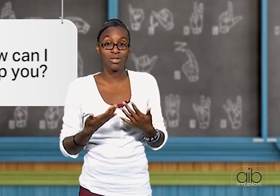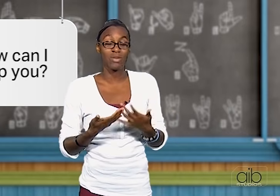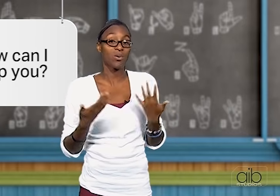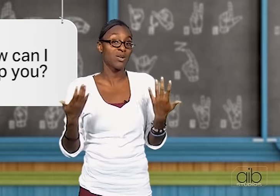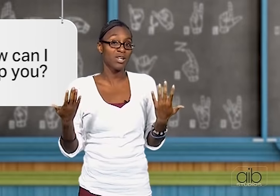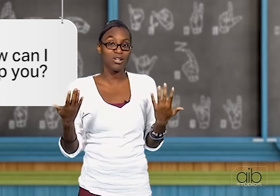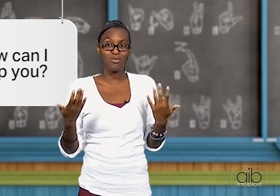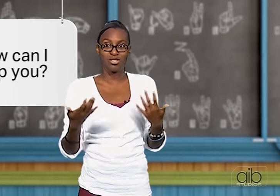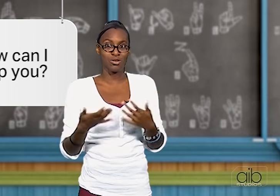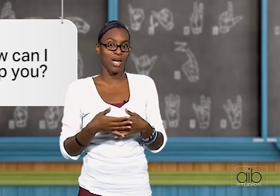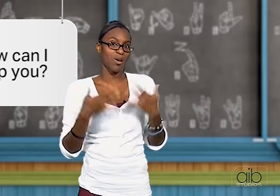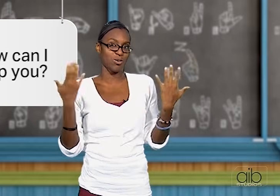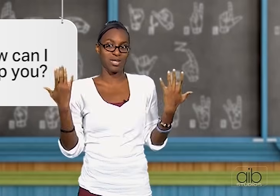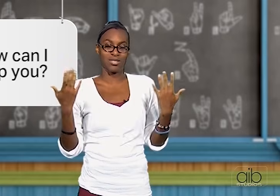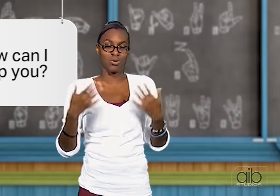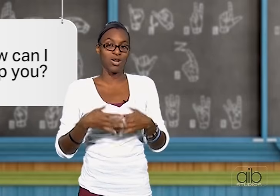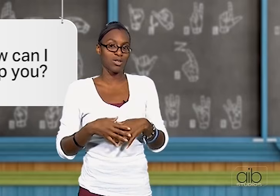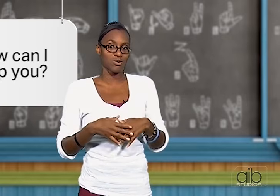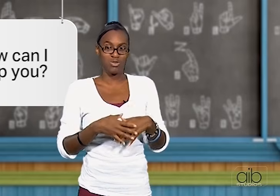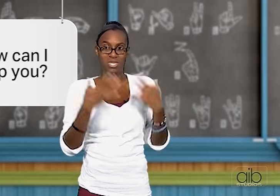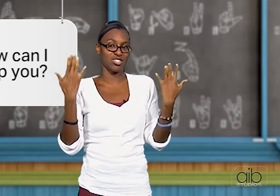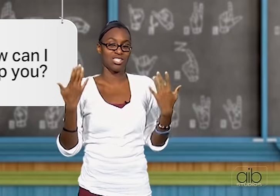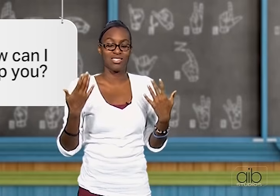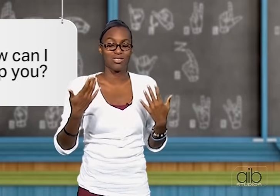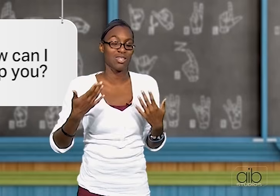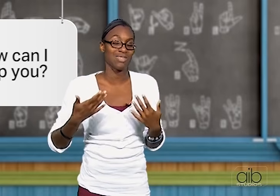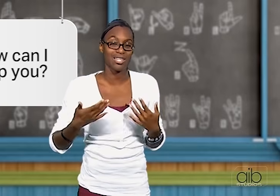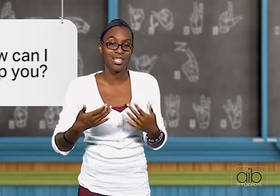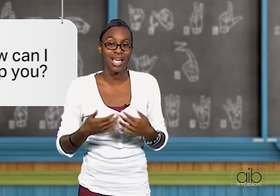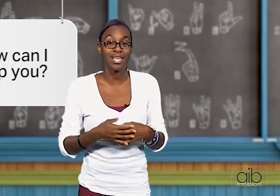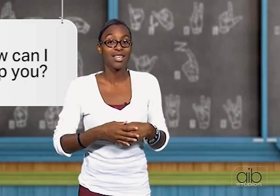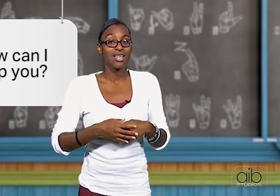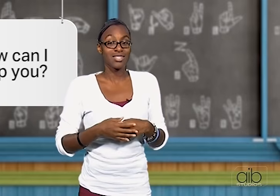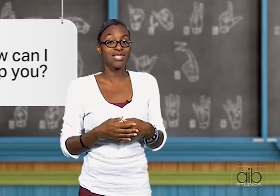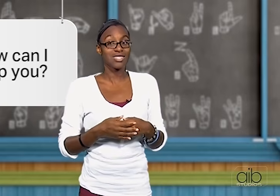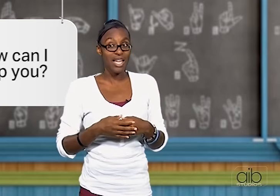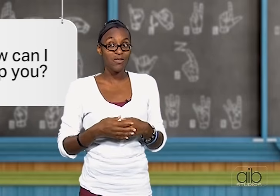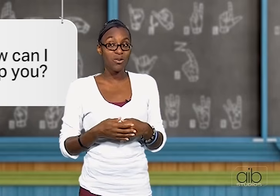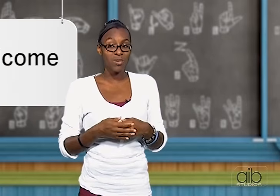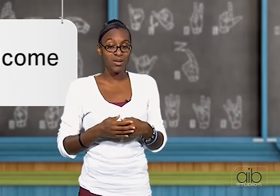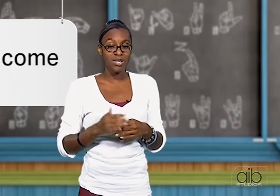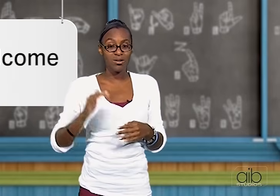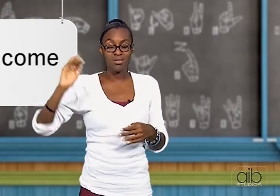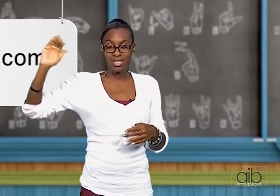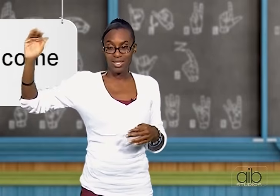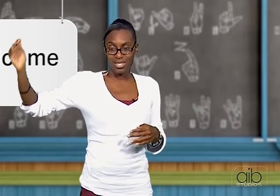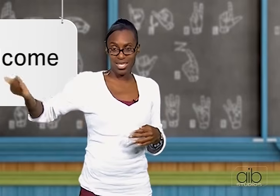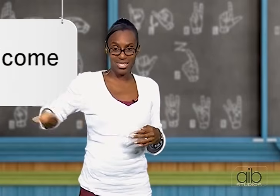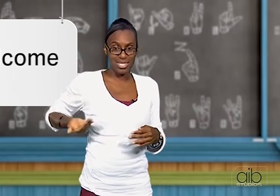like, welcome to Applebee's or welcome to Minchie's or something like that. So the sign for welcome is